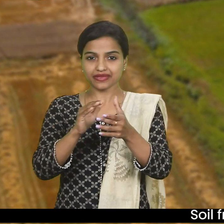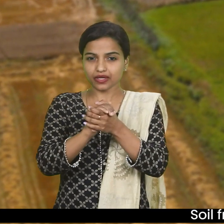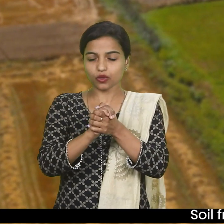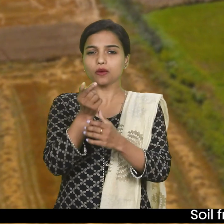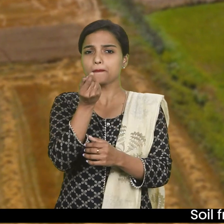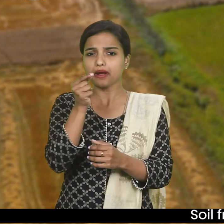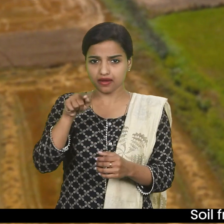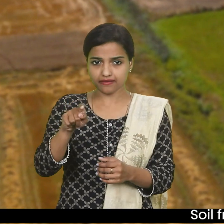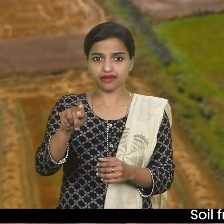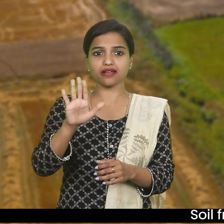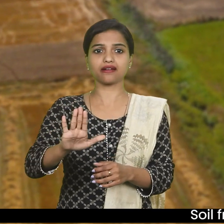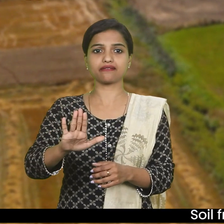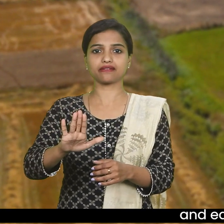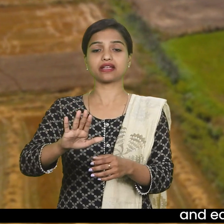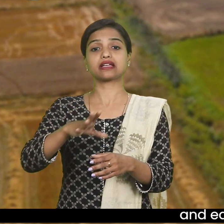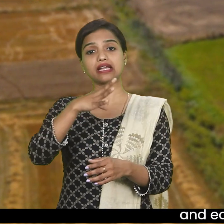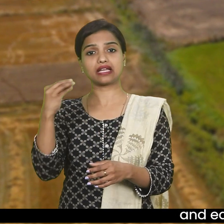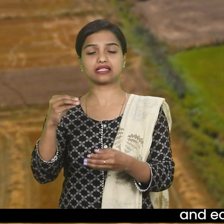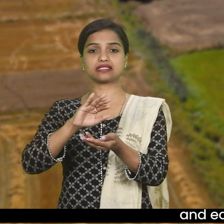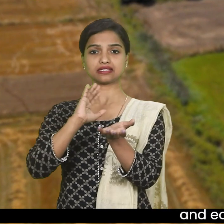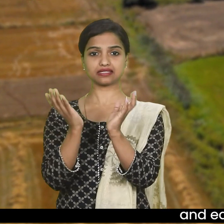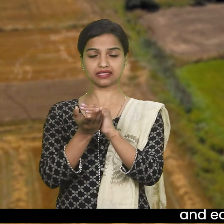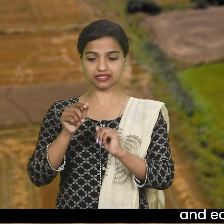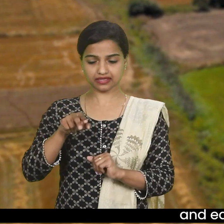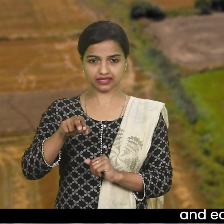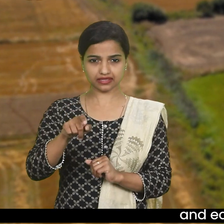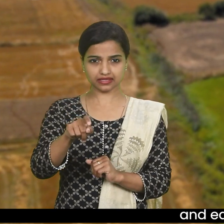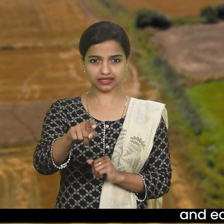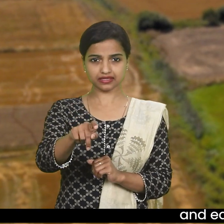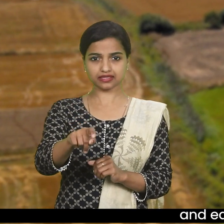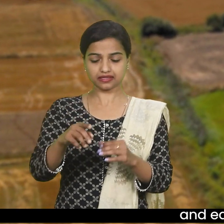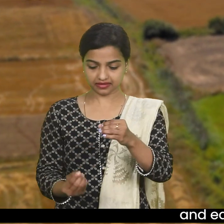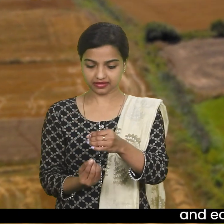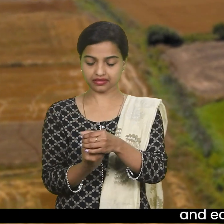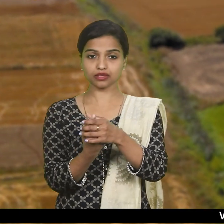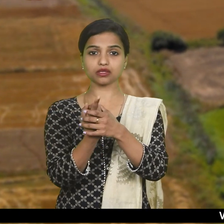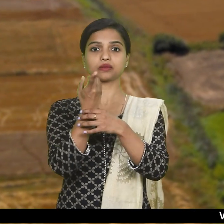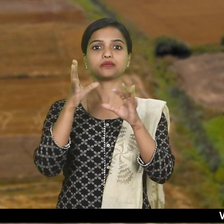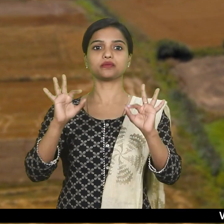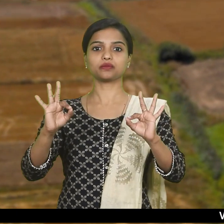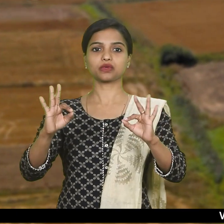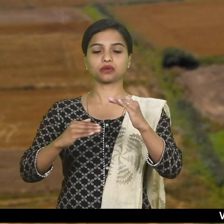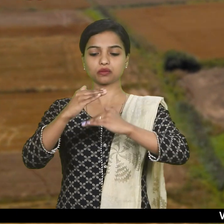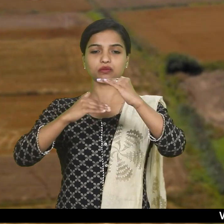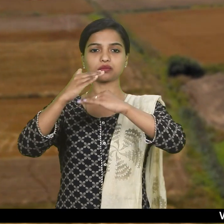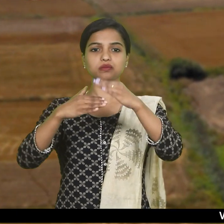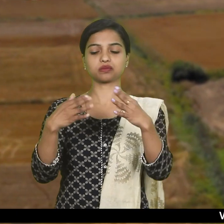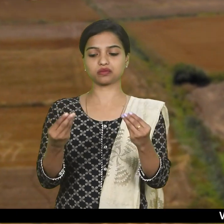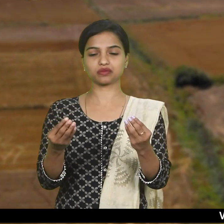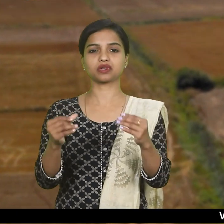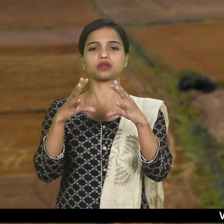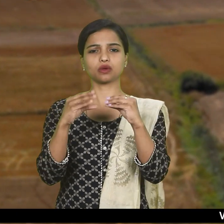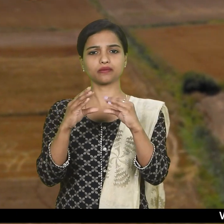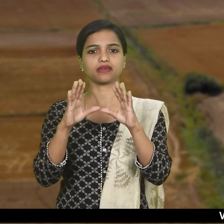Soil-friendly microorganisms and earthworms can grow well when the soil is soft.